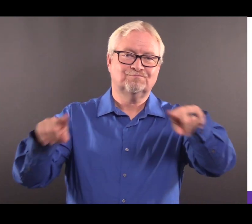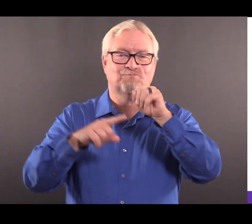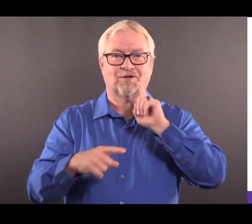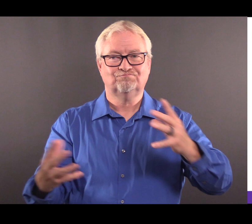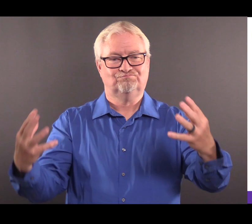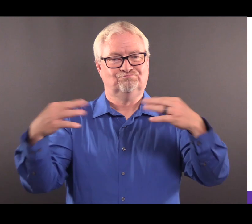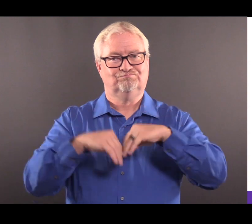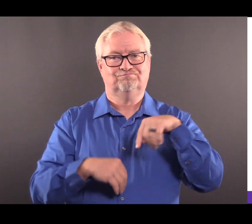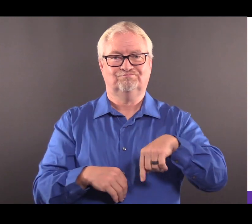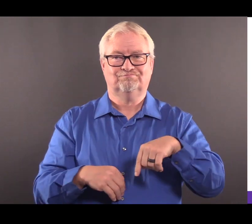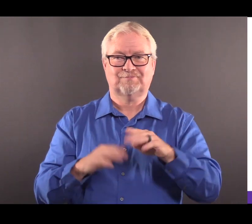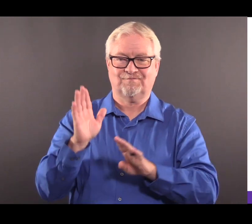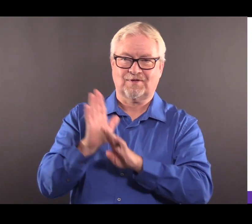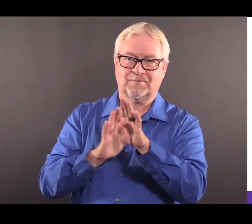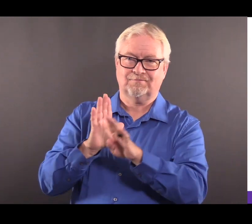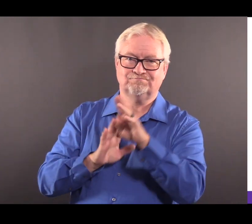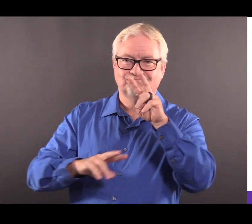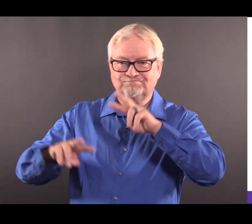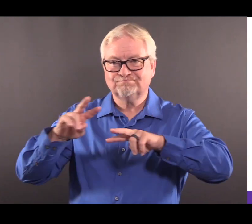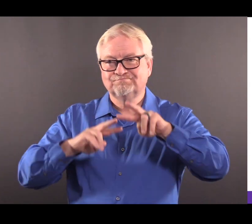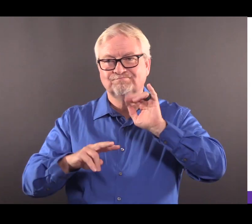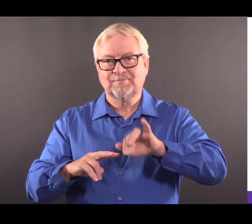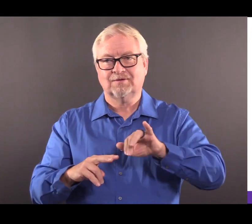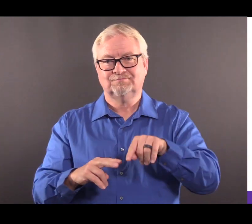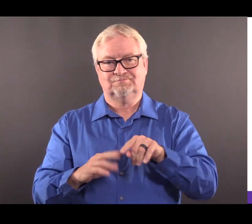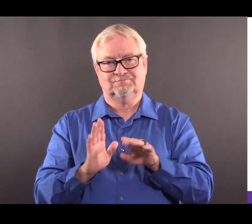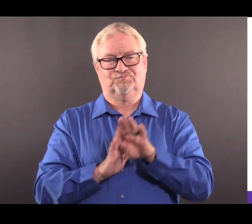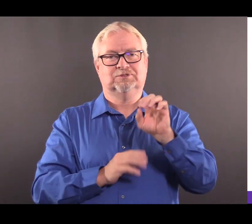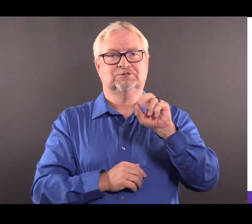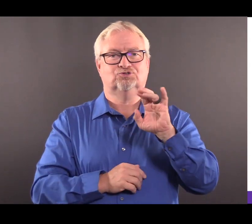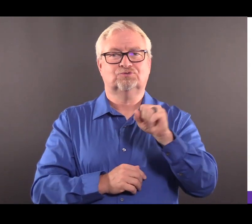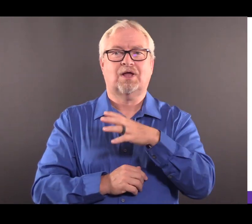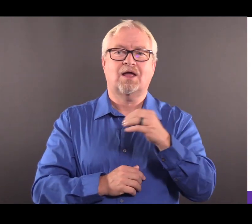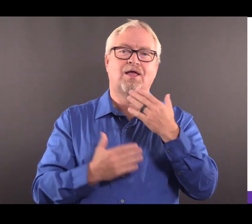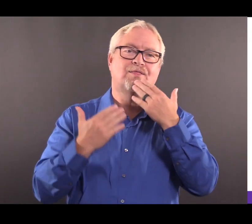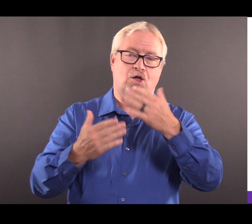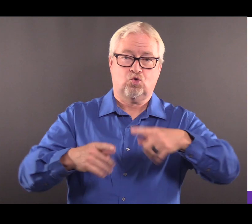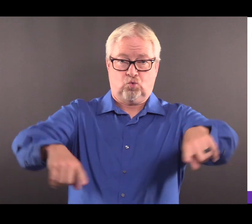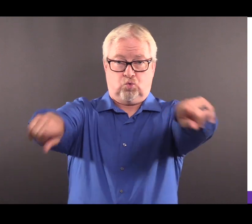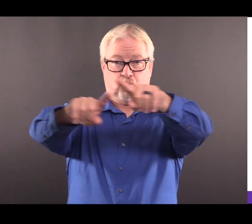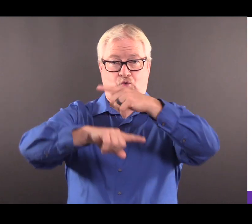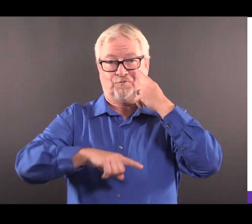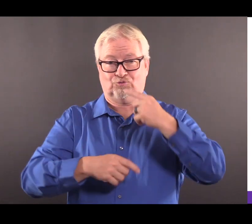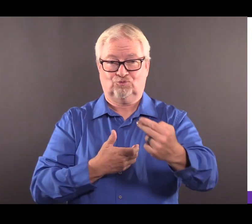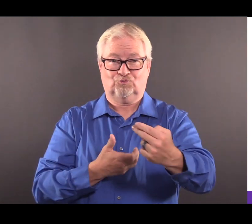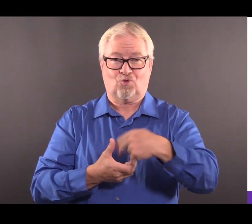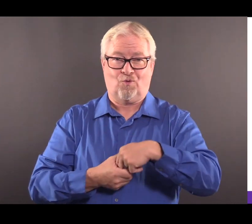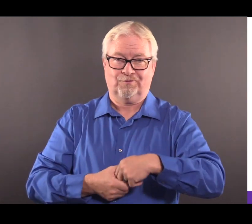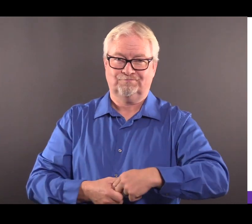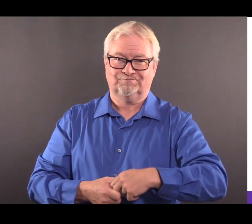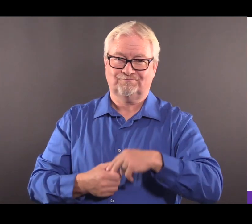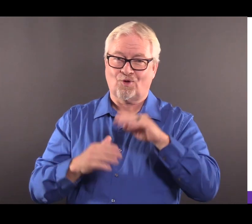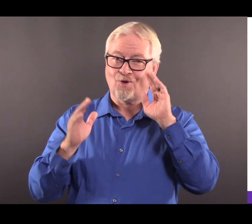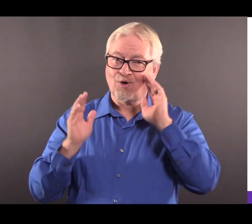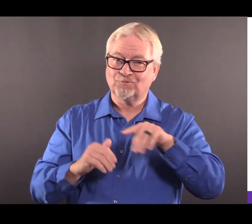Special thanks to everyone who participated in the development of this session, and thanks to you